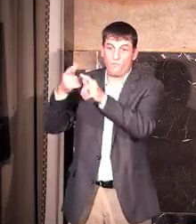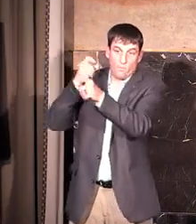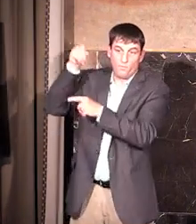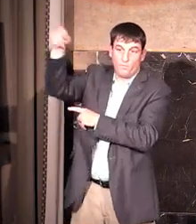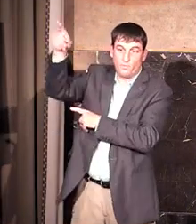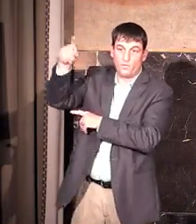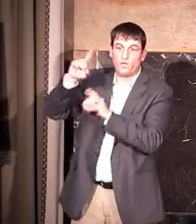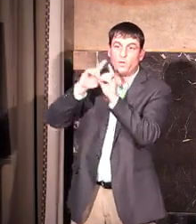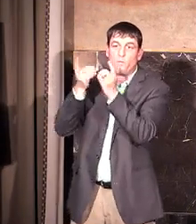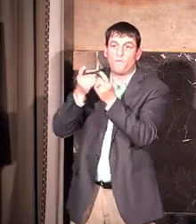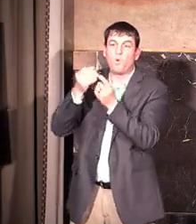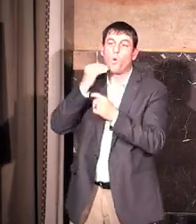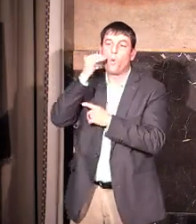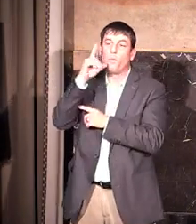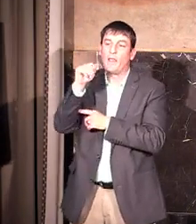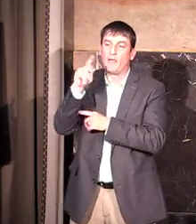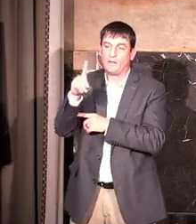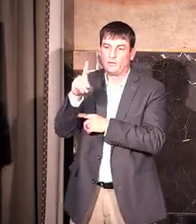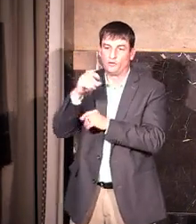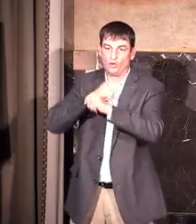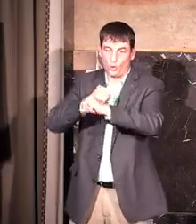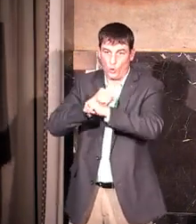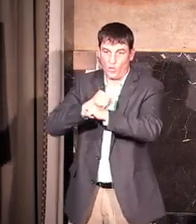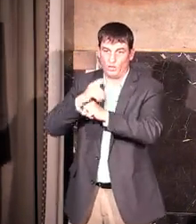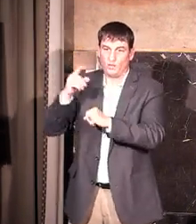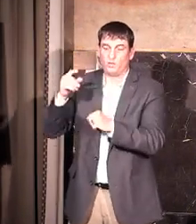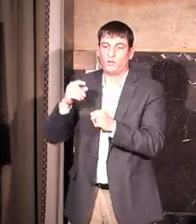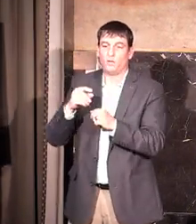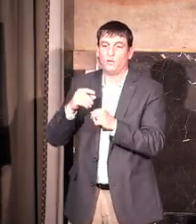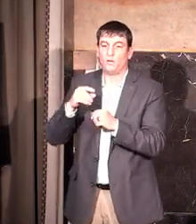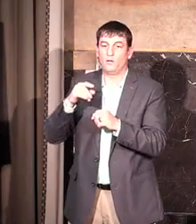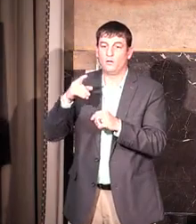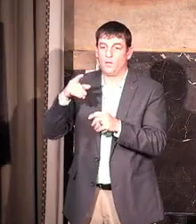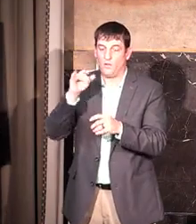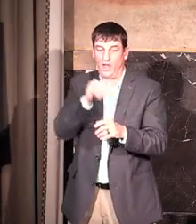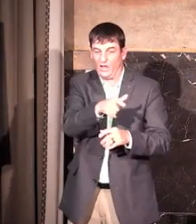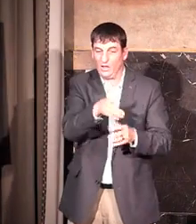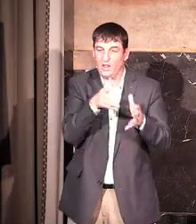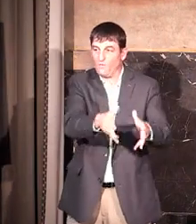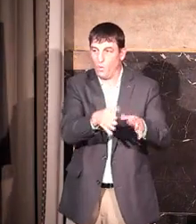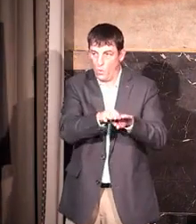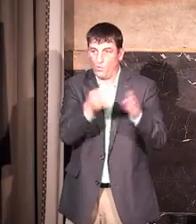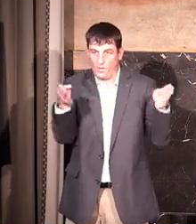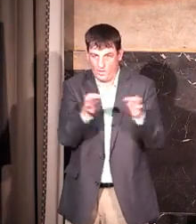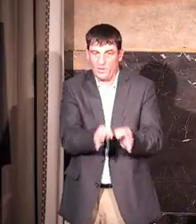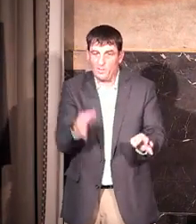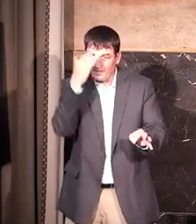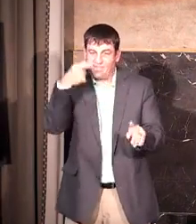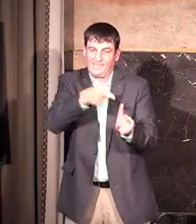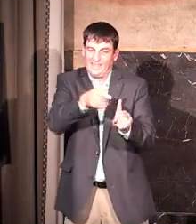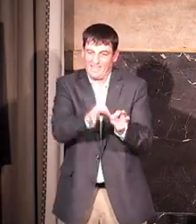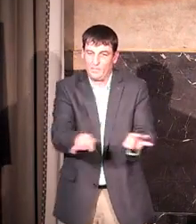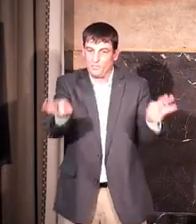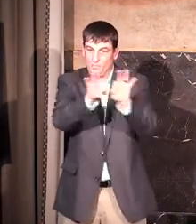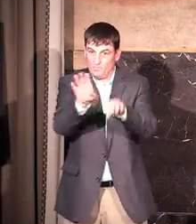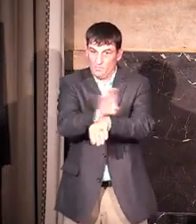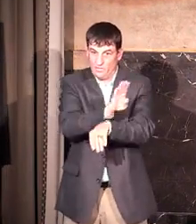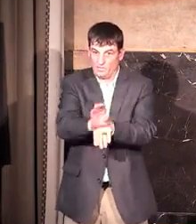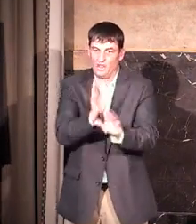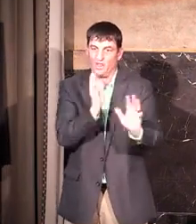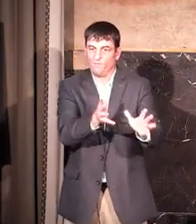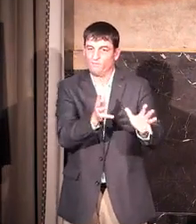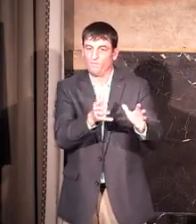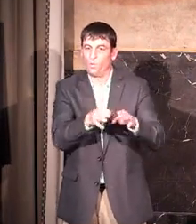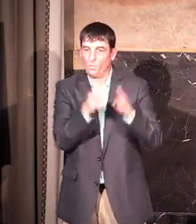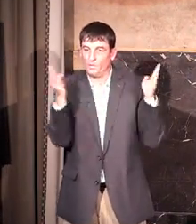Security essential infrastructure as being essential, and they were left open at full strength. So